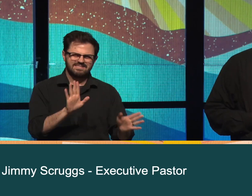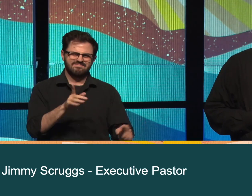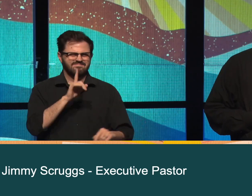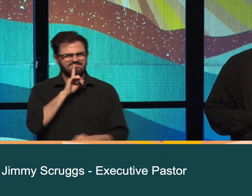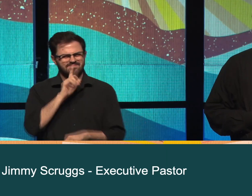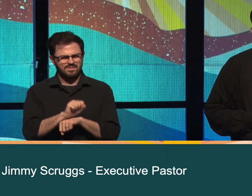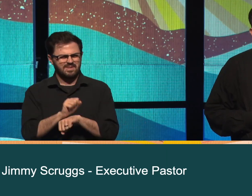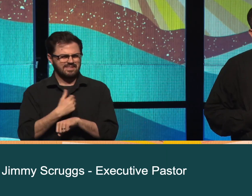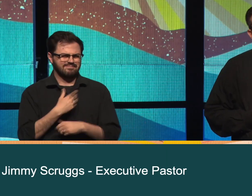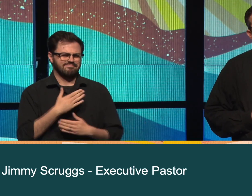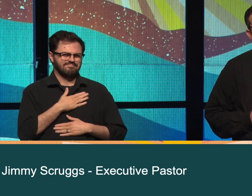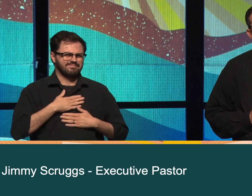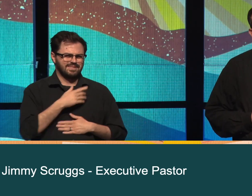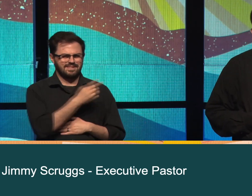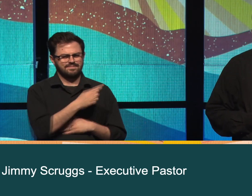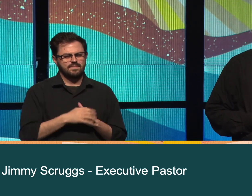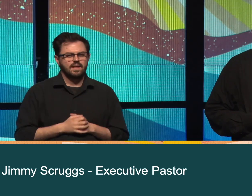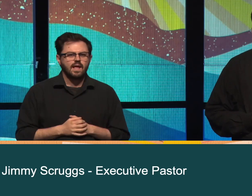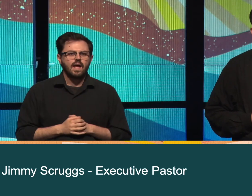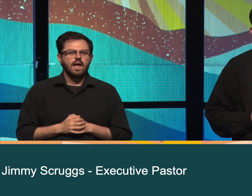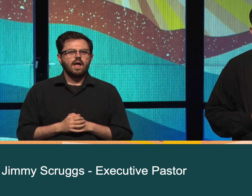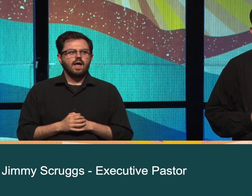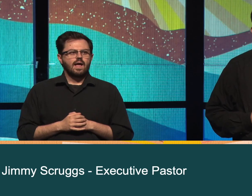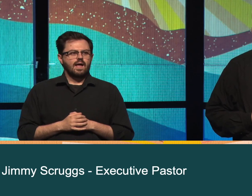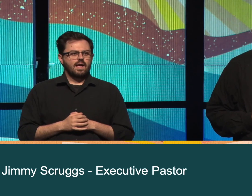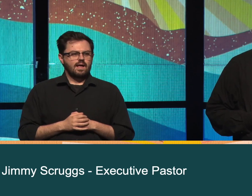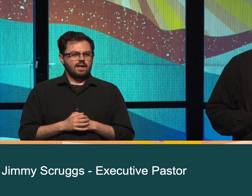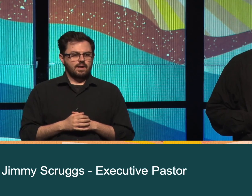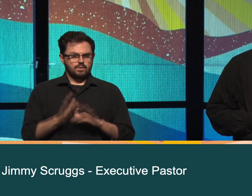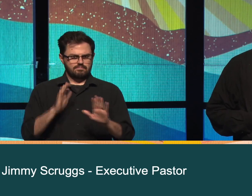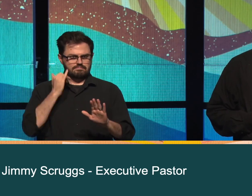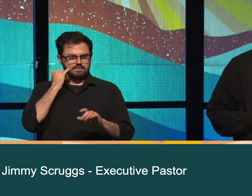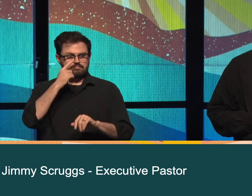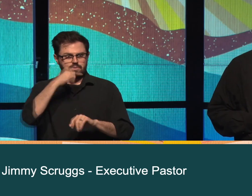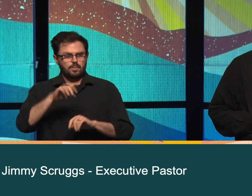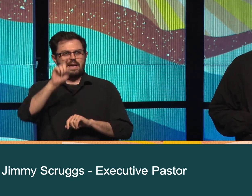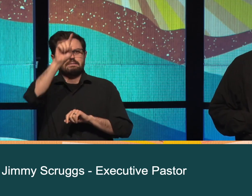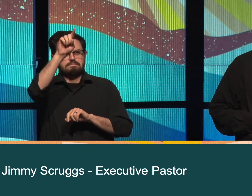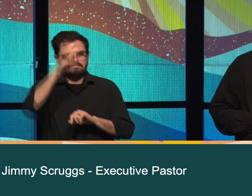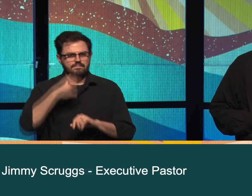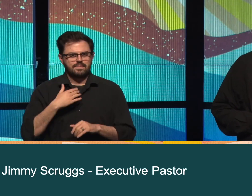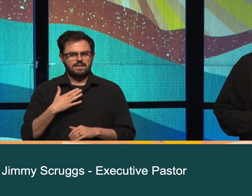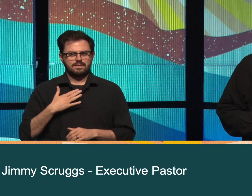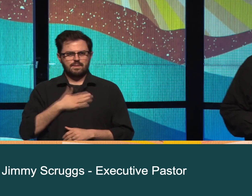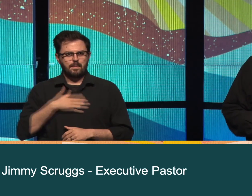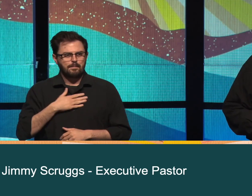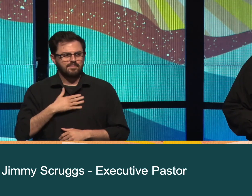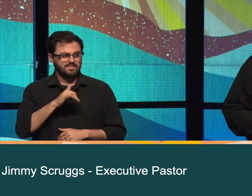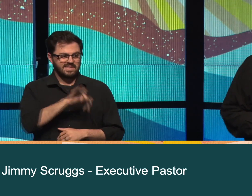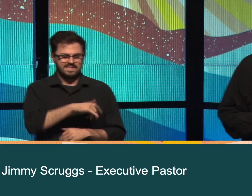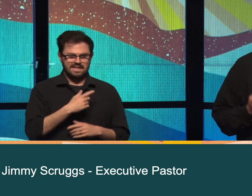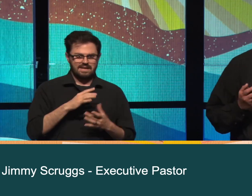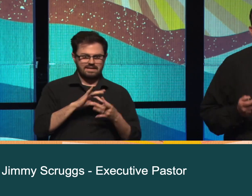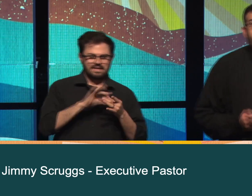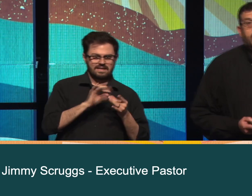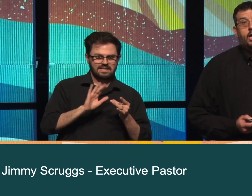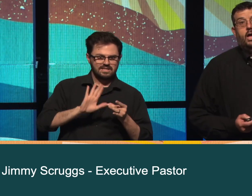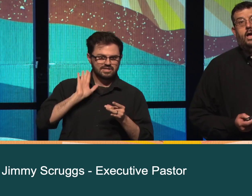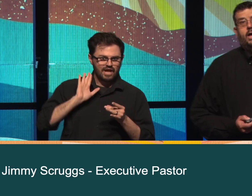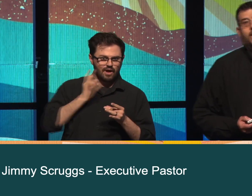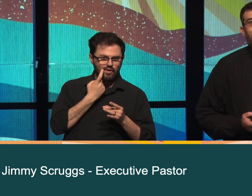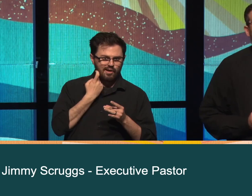him. Darren, if you could do me a favor, cut that out of the on-demand version. We do not want him to hear me make a compliment of